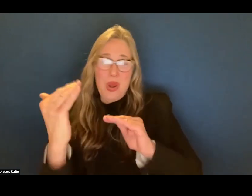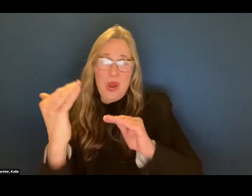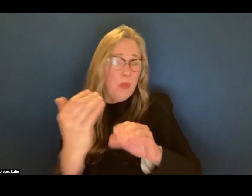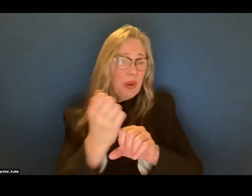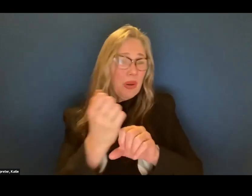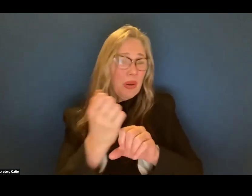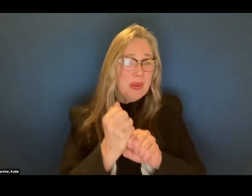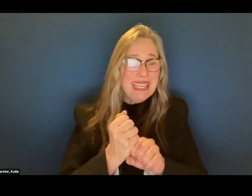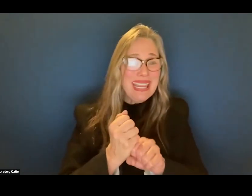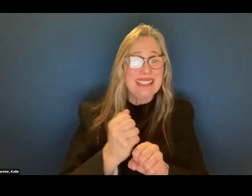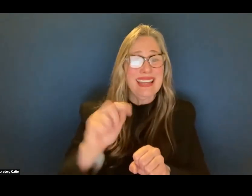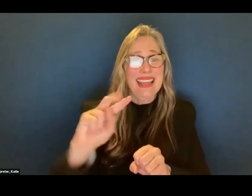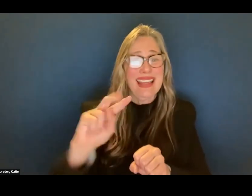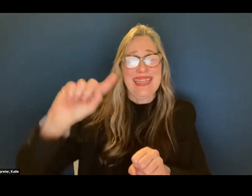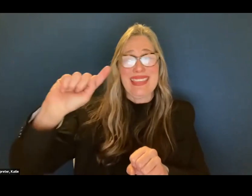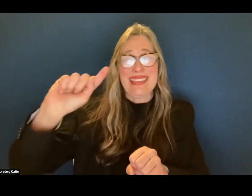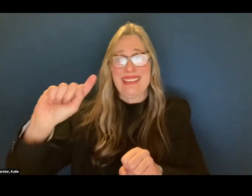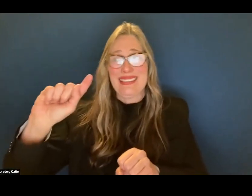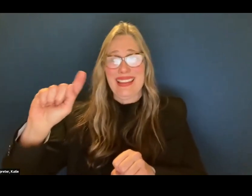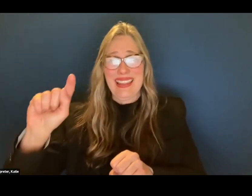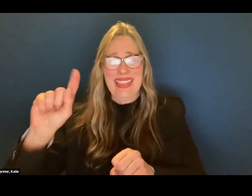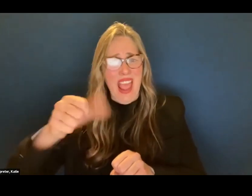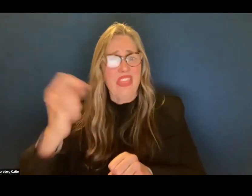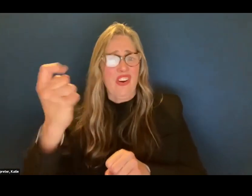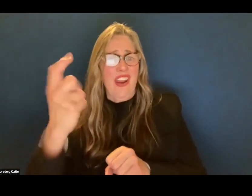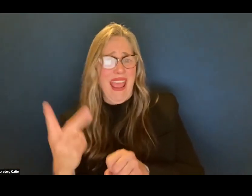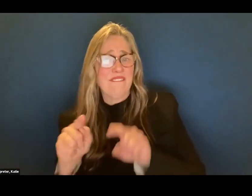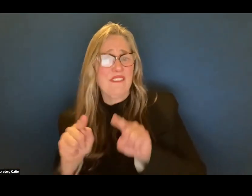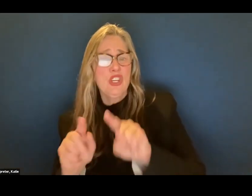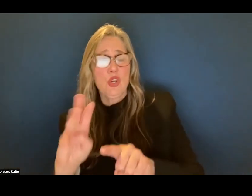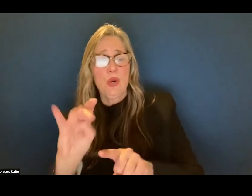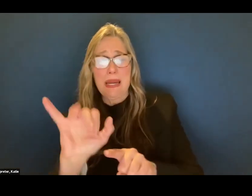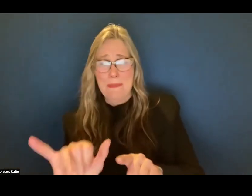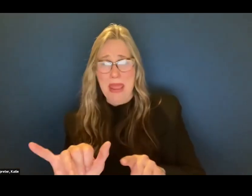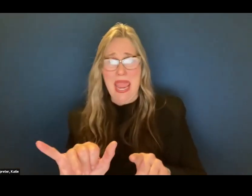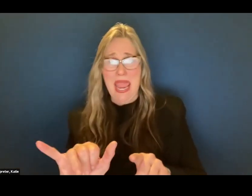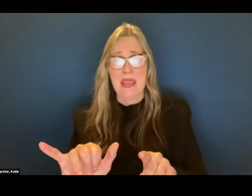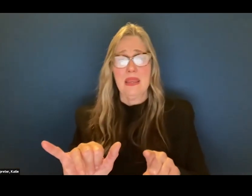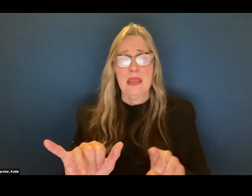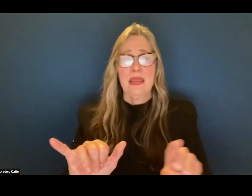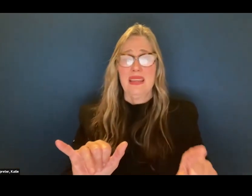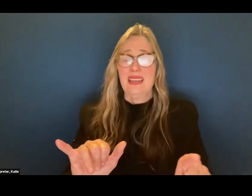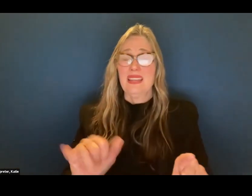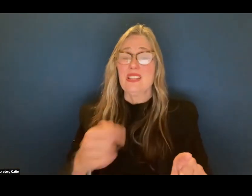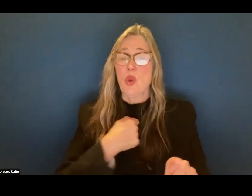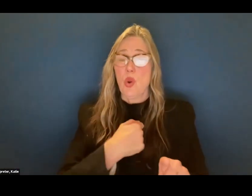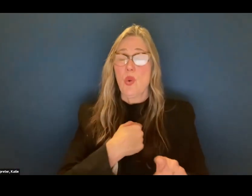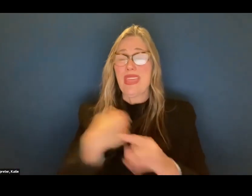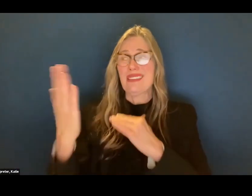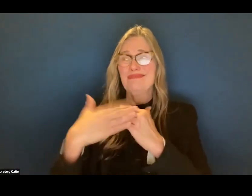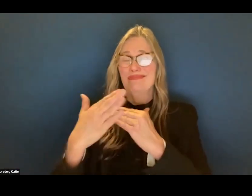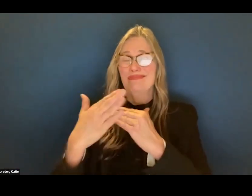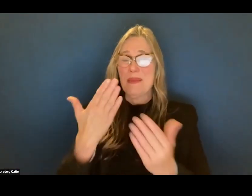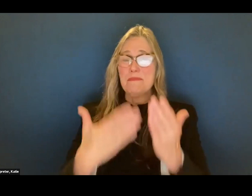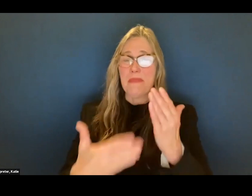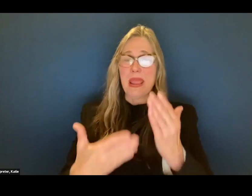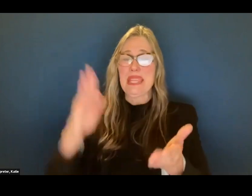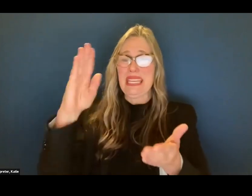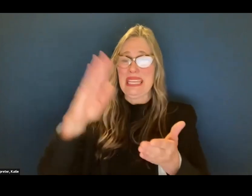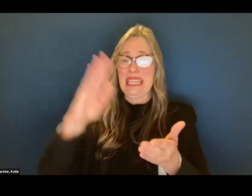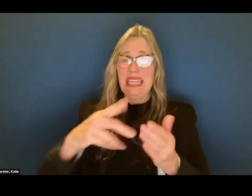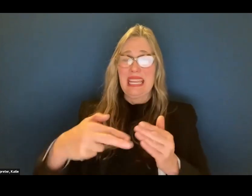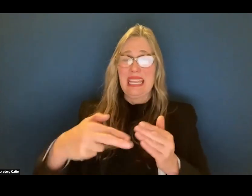while there is while we've been told to kind of expect that maybe this will be cut, the capital advisors